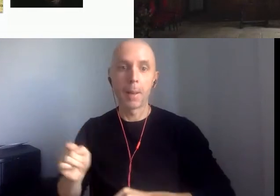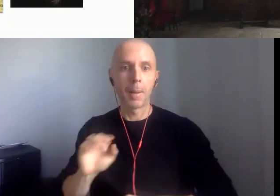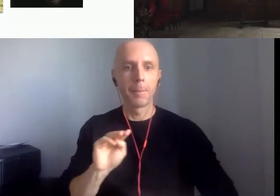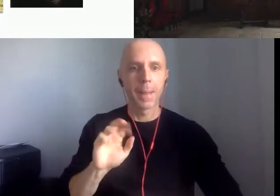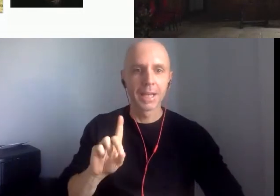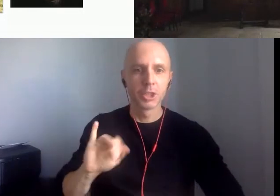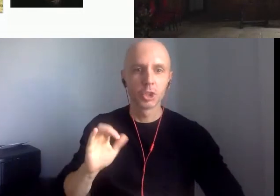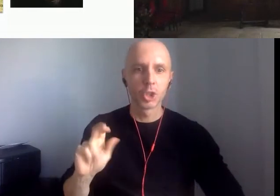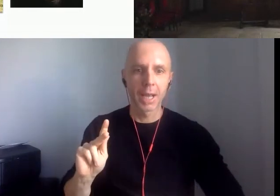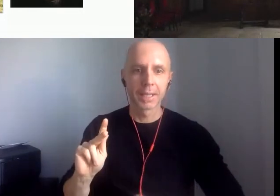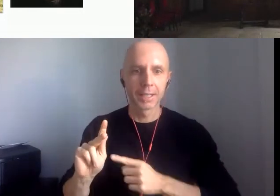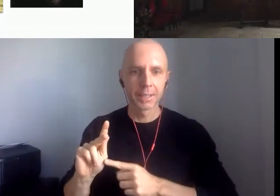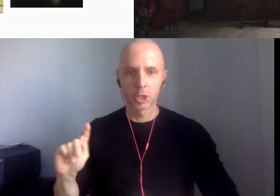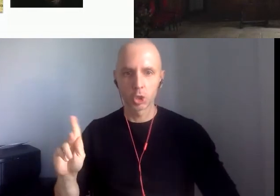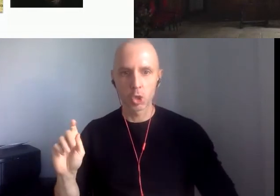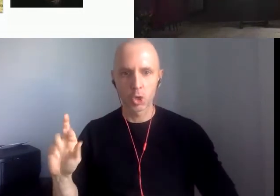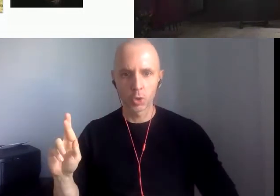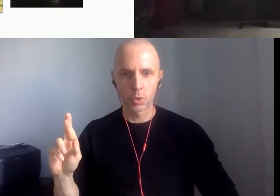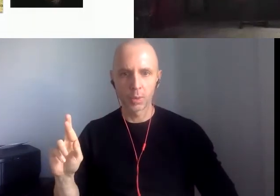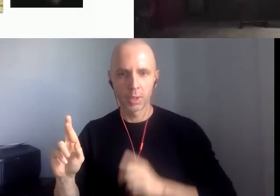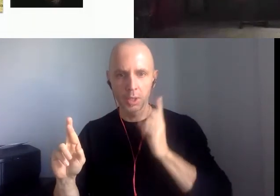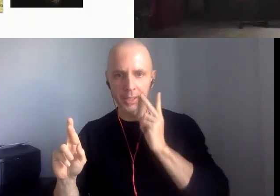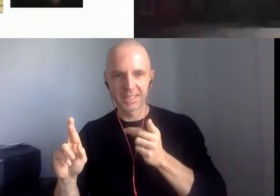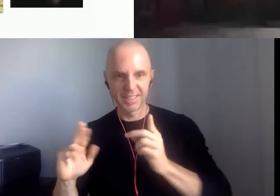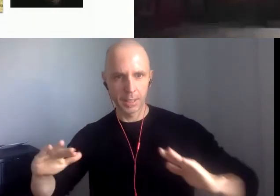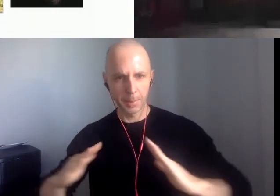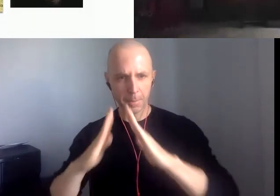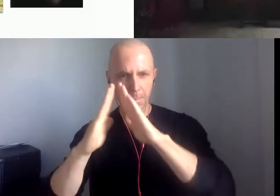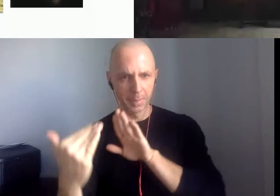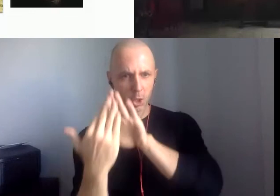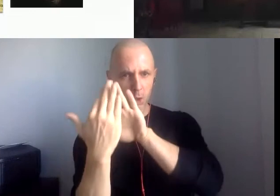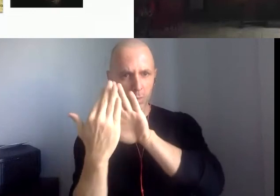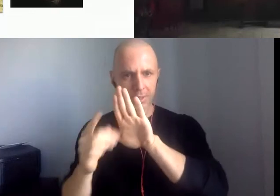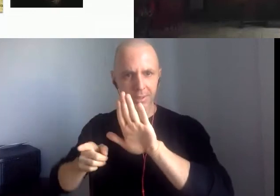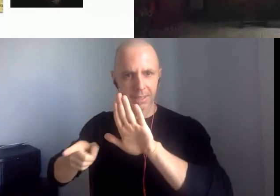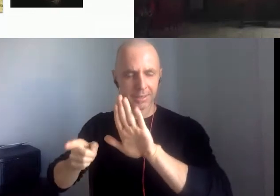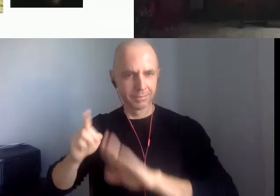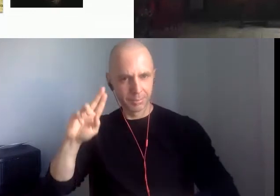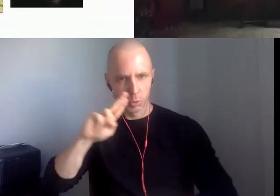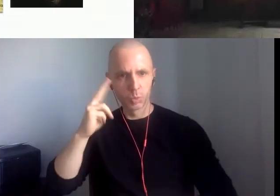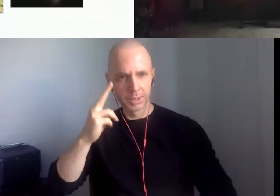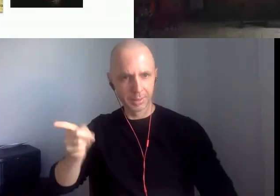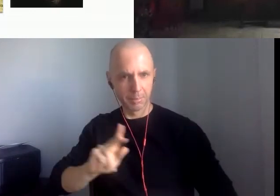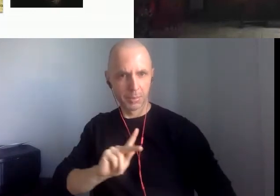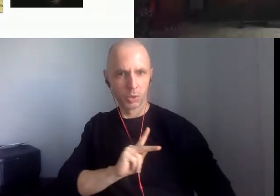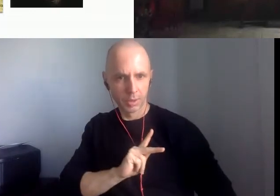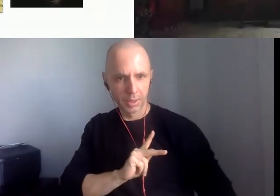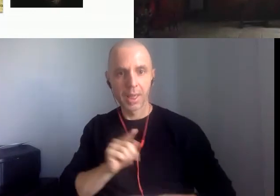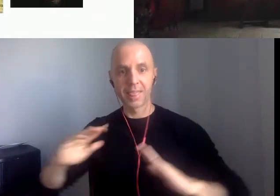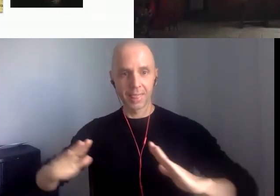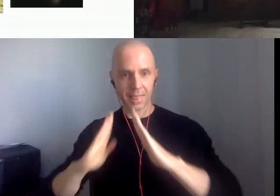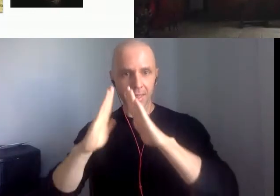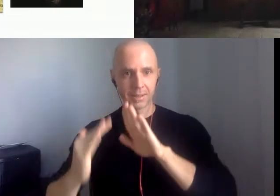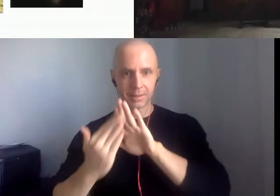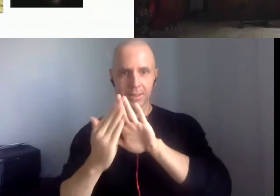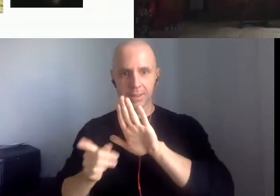Rumor had it that he designed the pyramid himself, and rumor had it that he ordered that he was going to be sitting in front